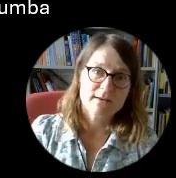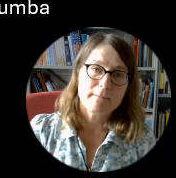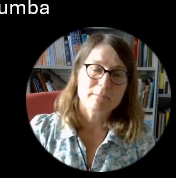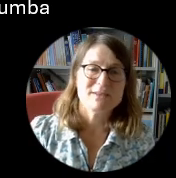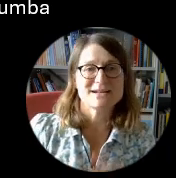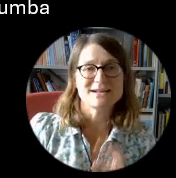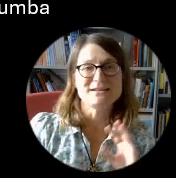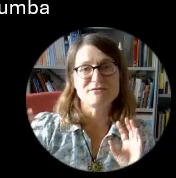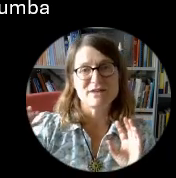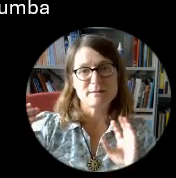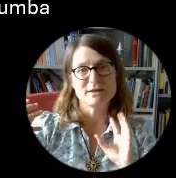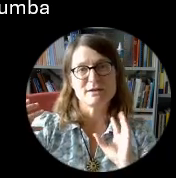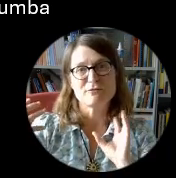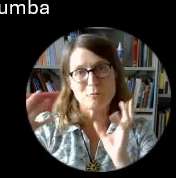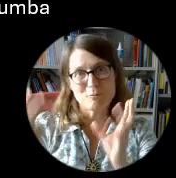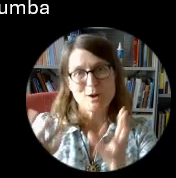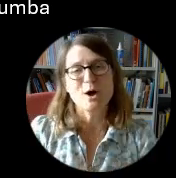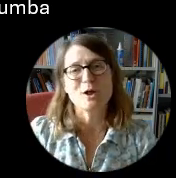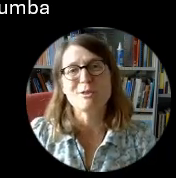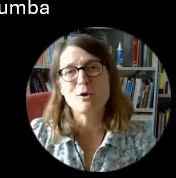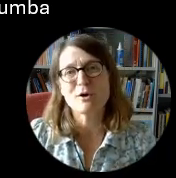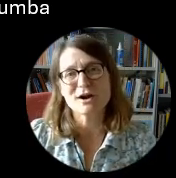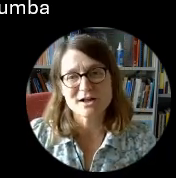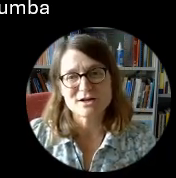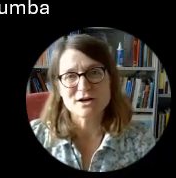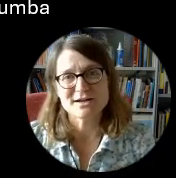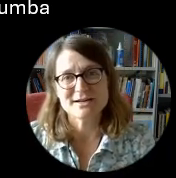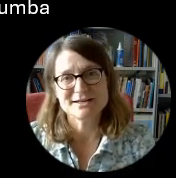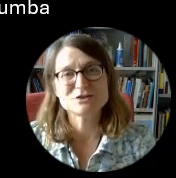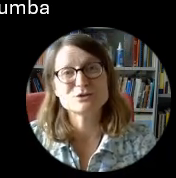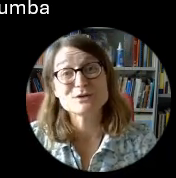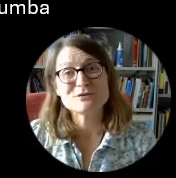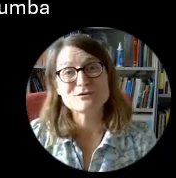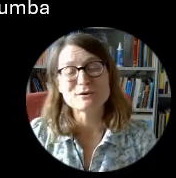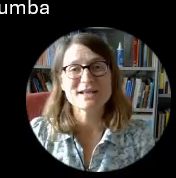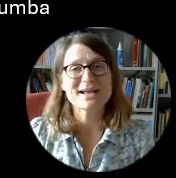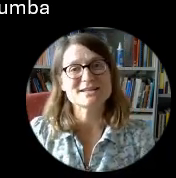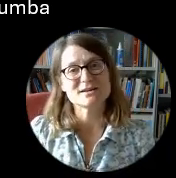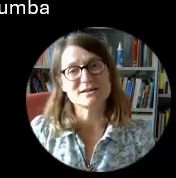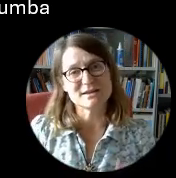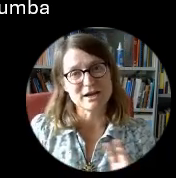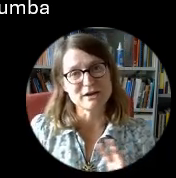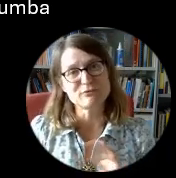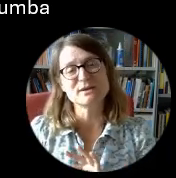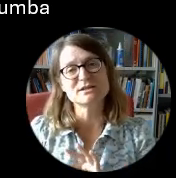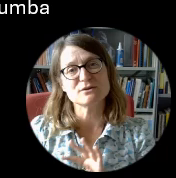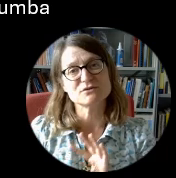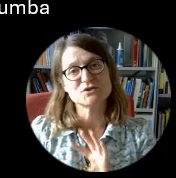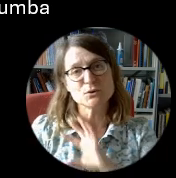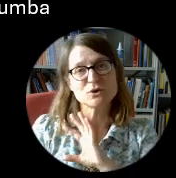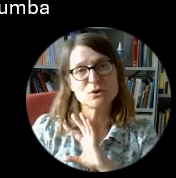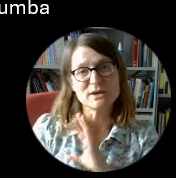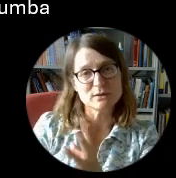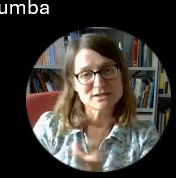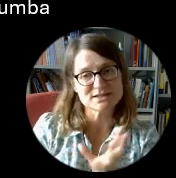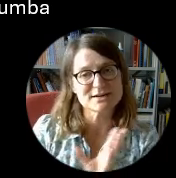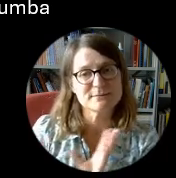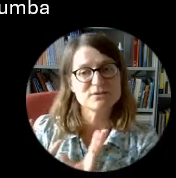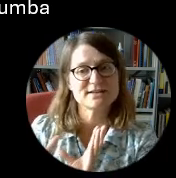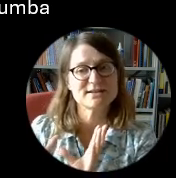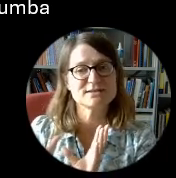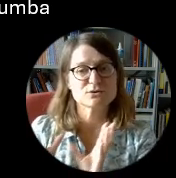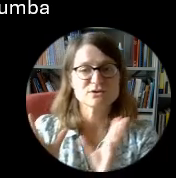been basically developing from a longer history of looking at the influence of